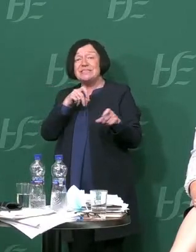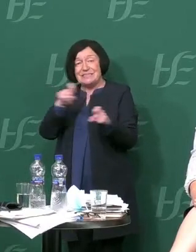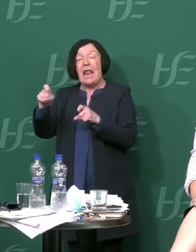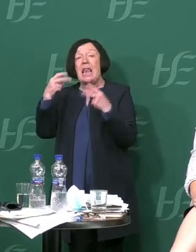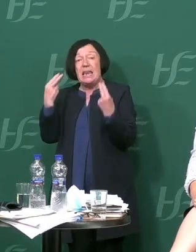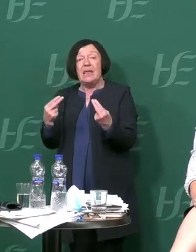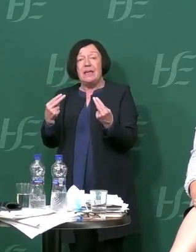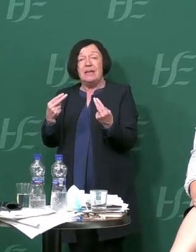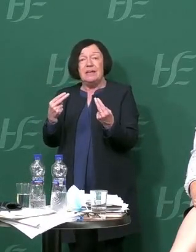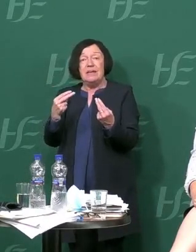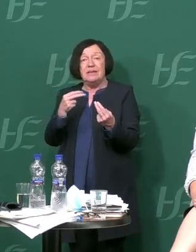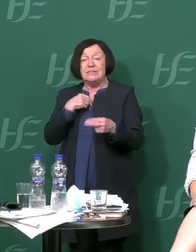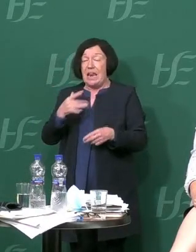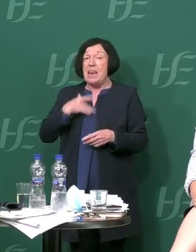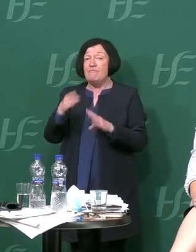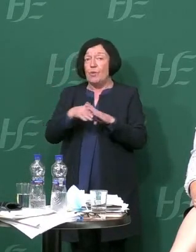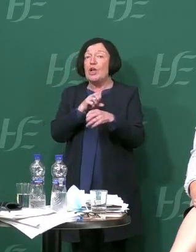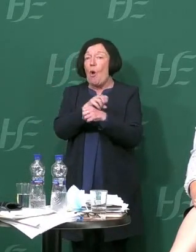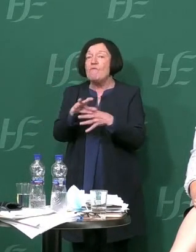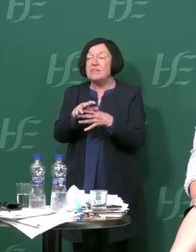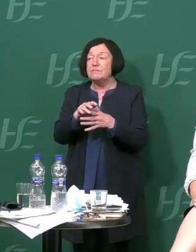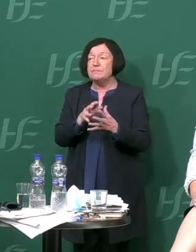to live with COVID.